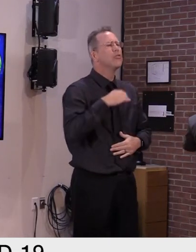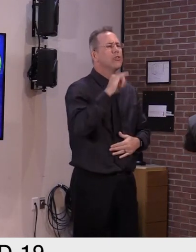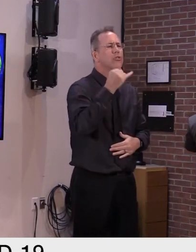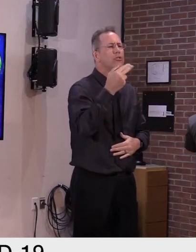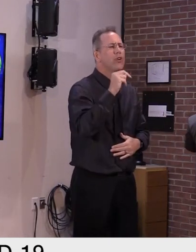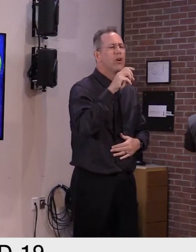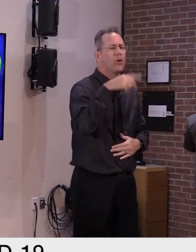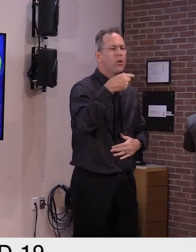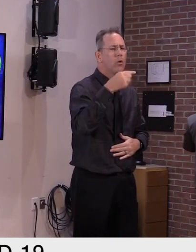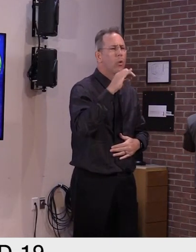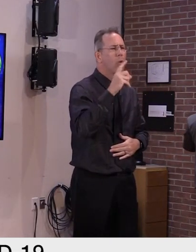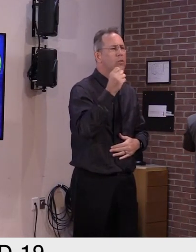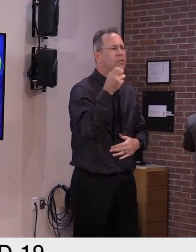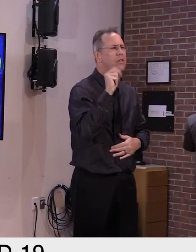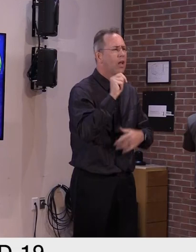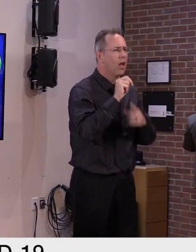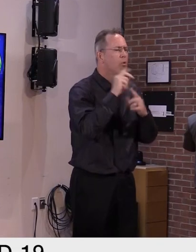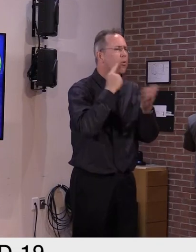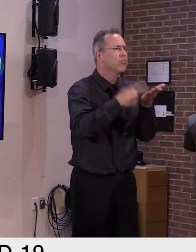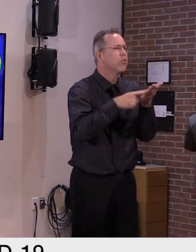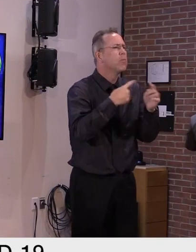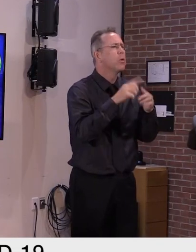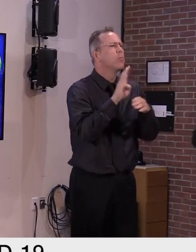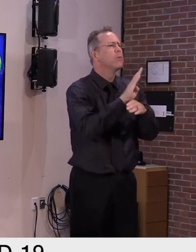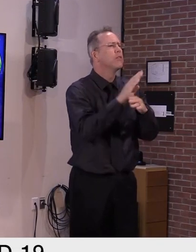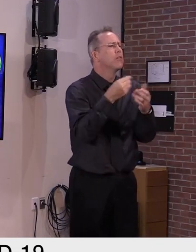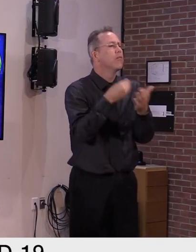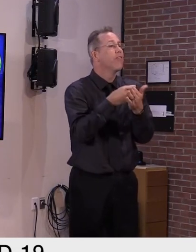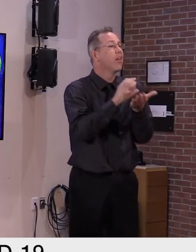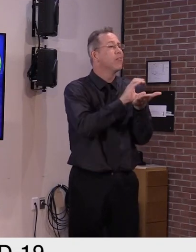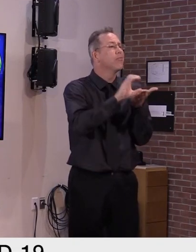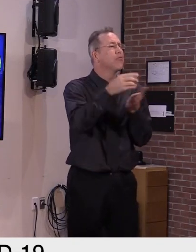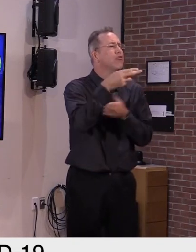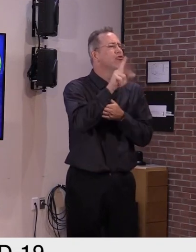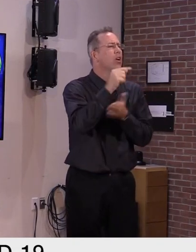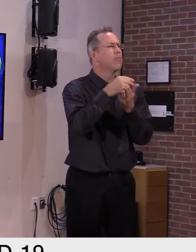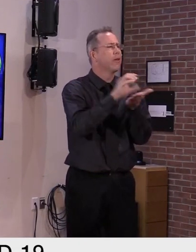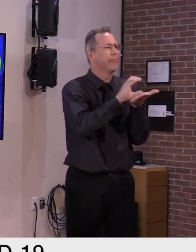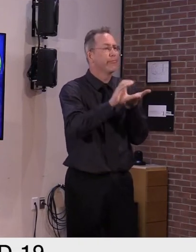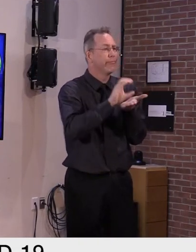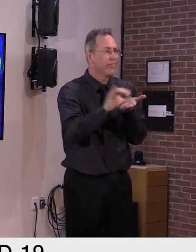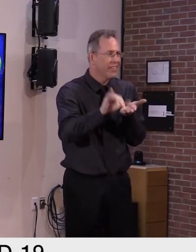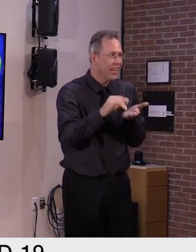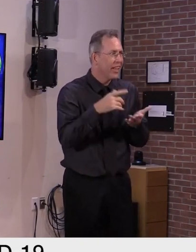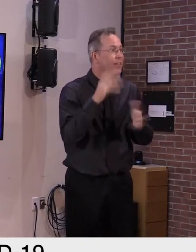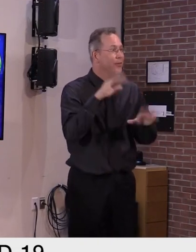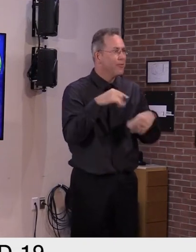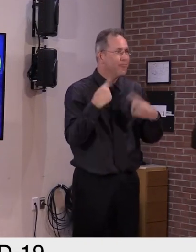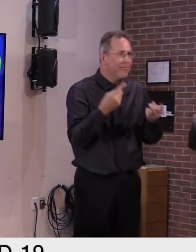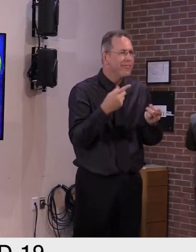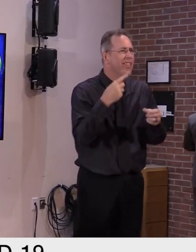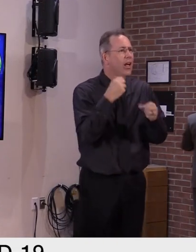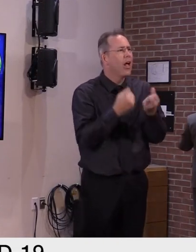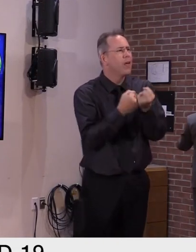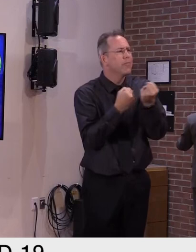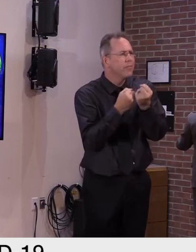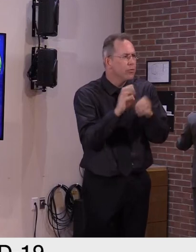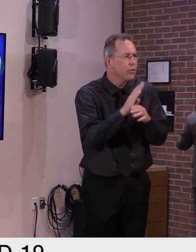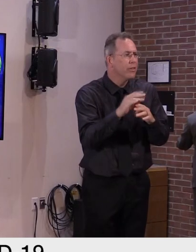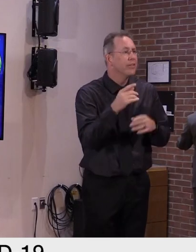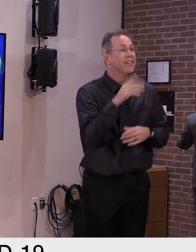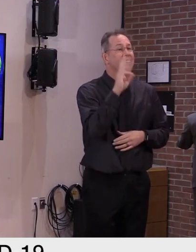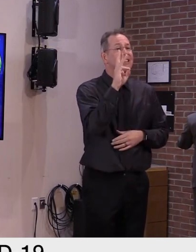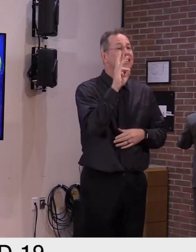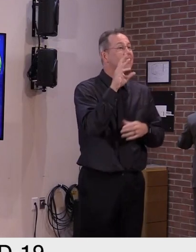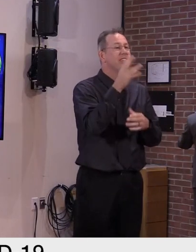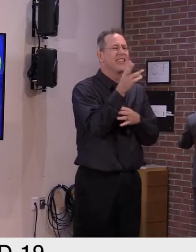programs. I'm pleased the legislature worked with us to fund an additional $76 million for another round of grants to support